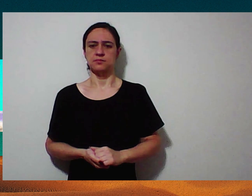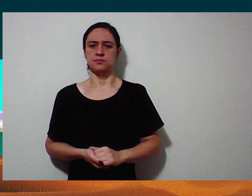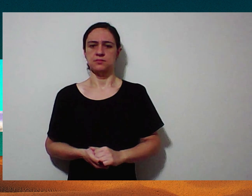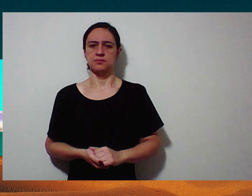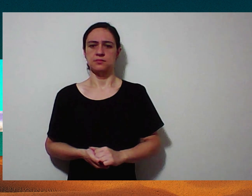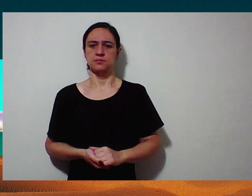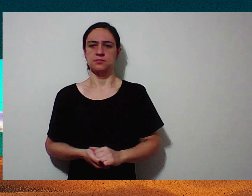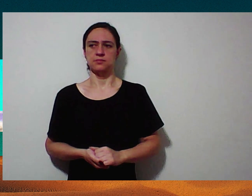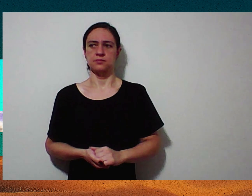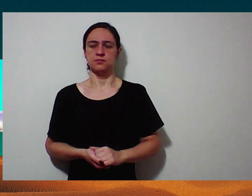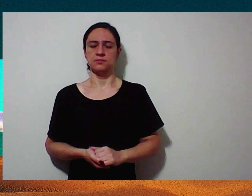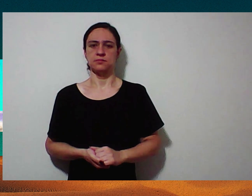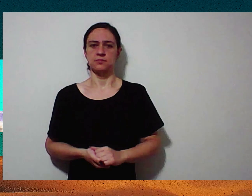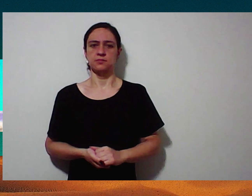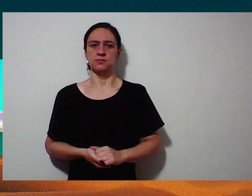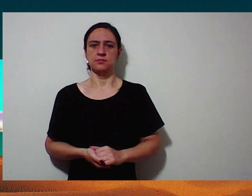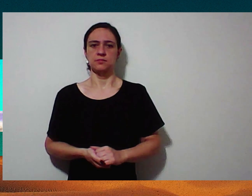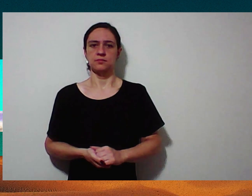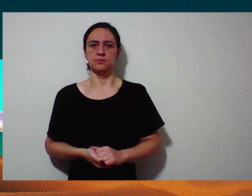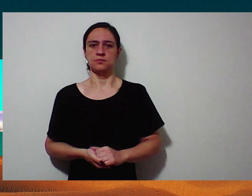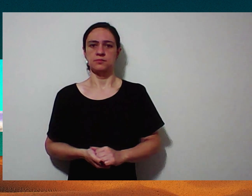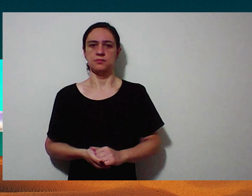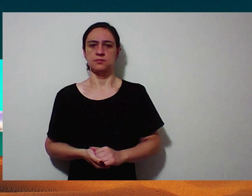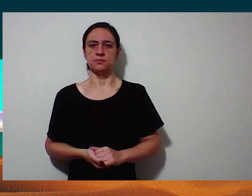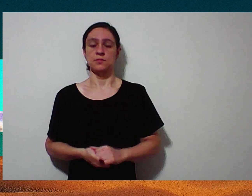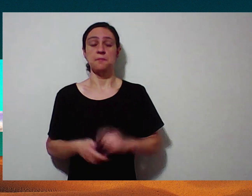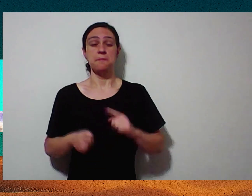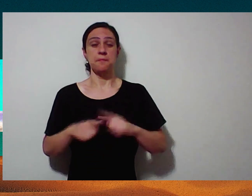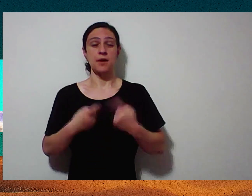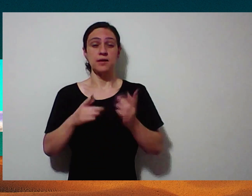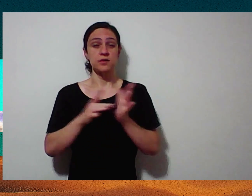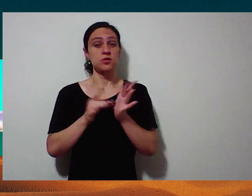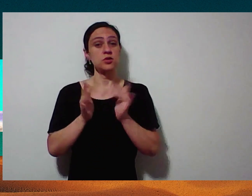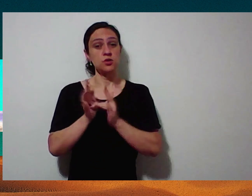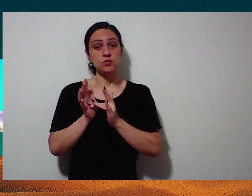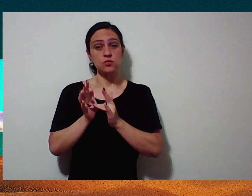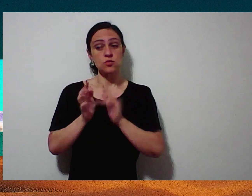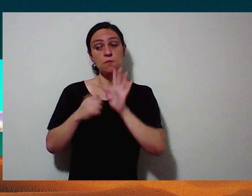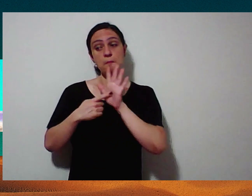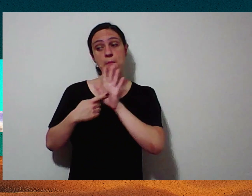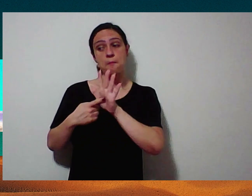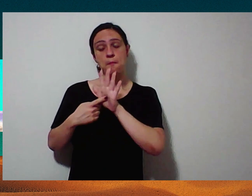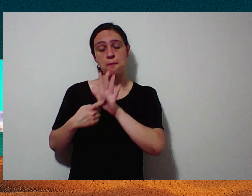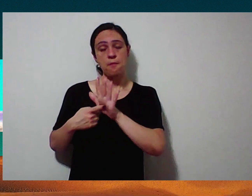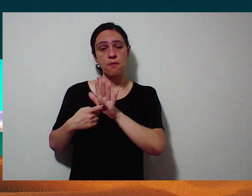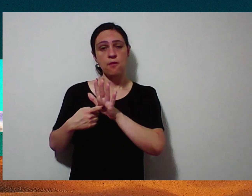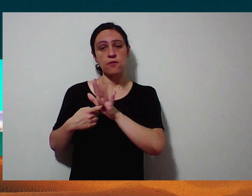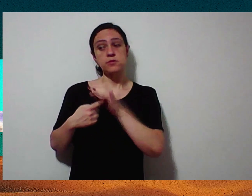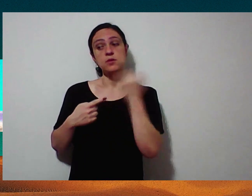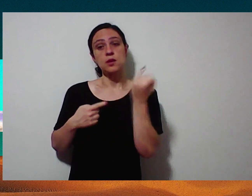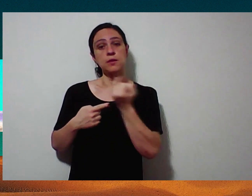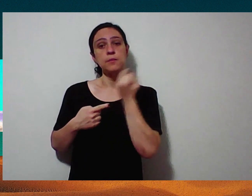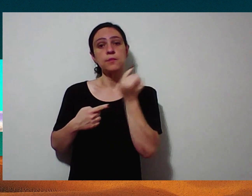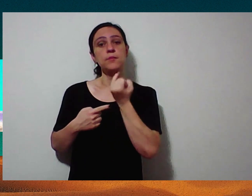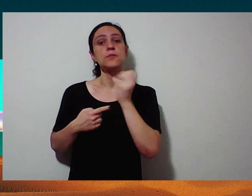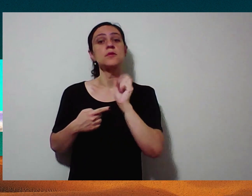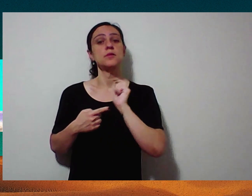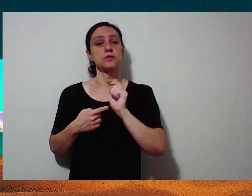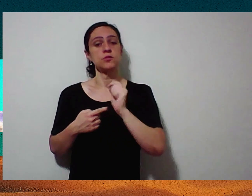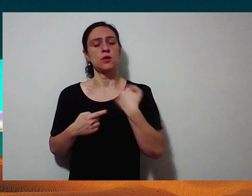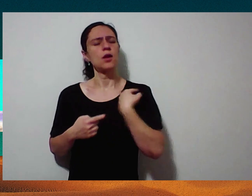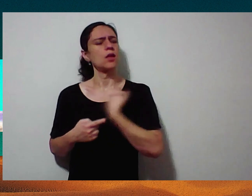very capable of doing God's work. Mas Jesus deixa um princípio, irmãos, importantíssimo, principalmente para nós,